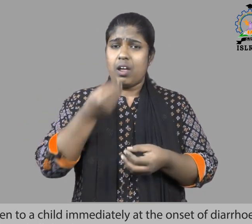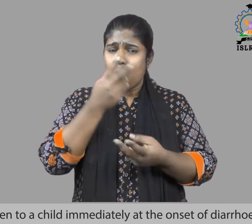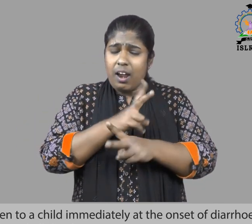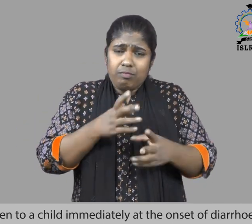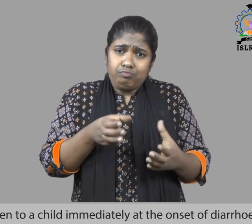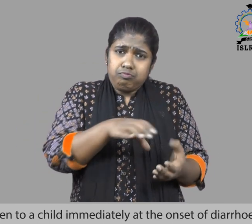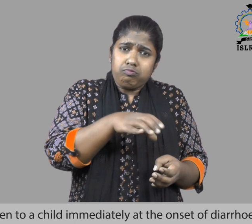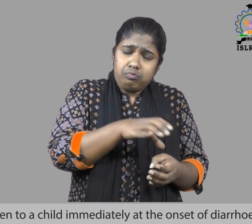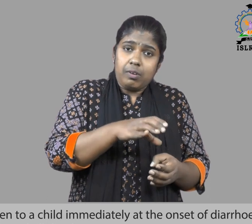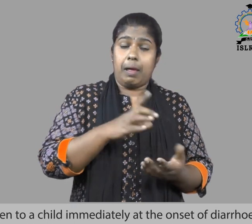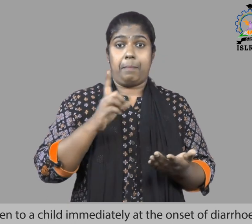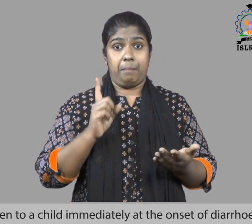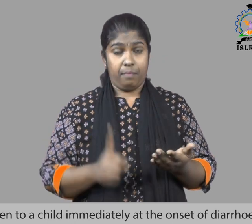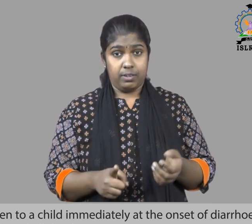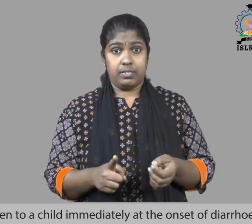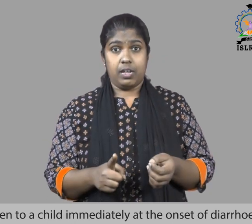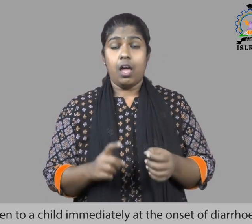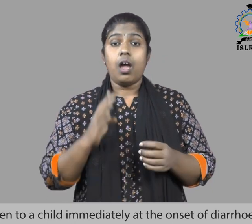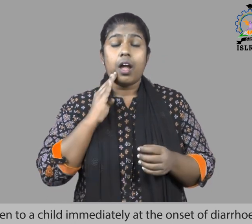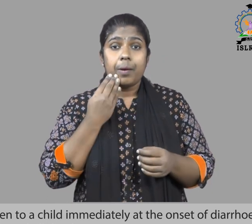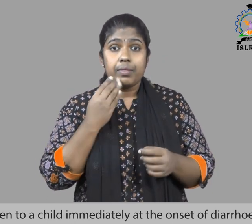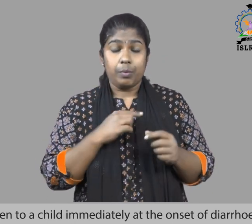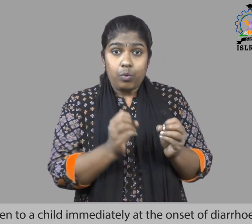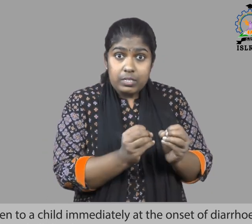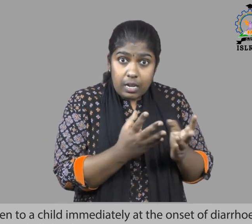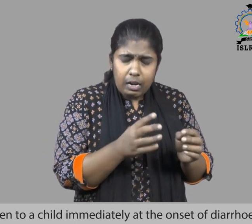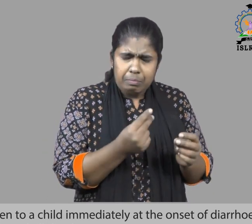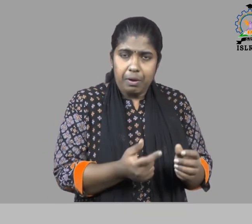diarrhea and continued till diarrhea stops.